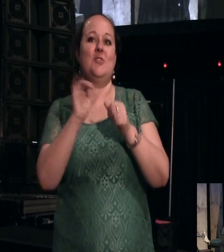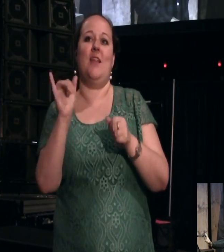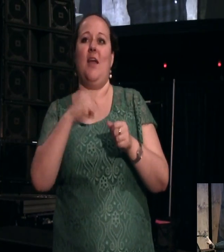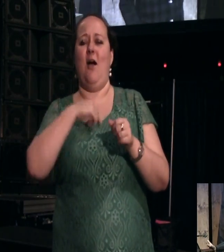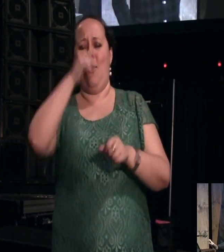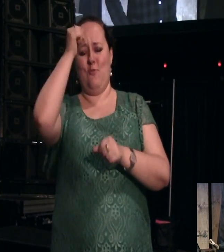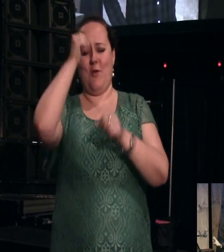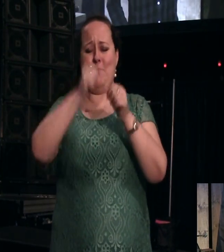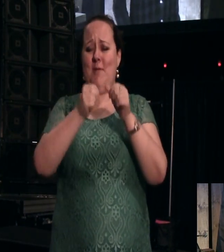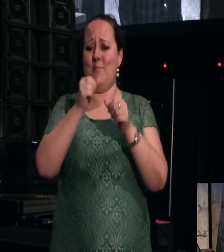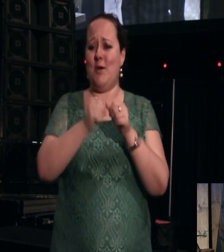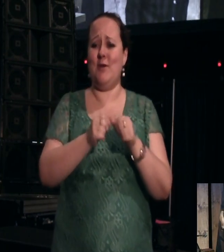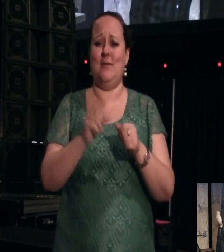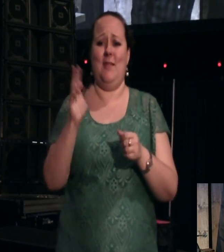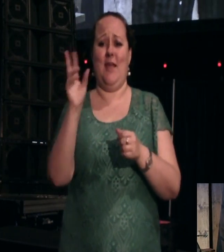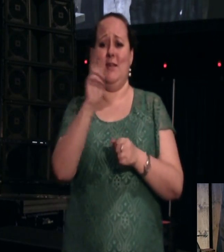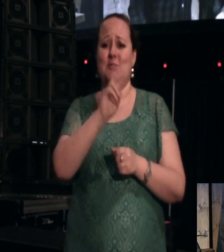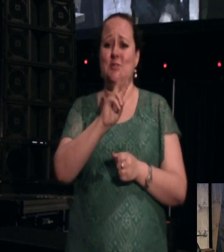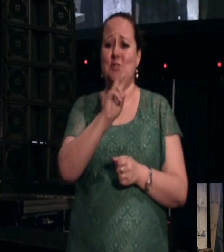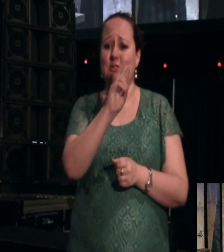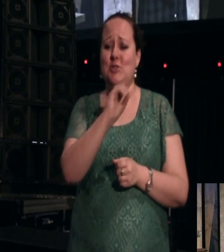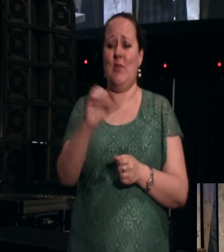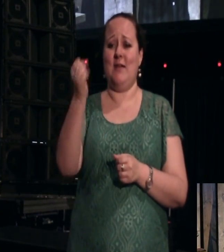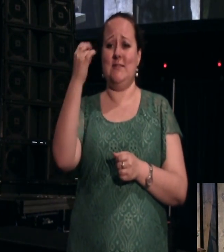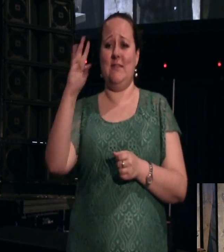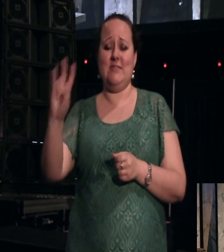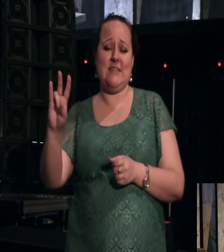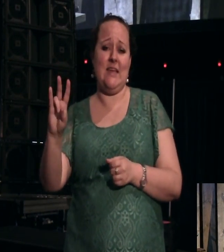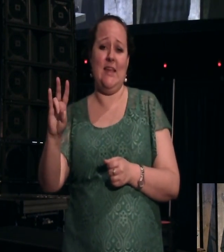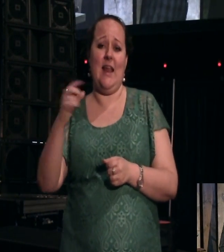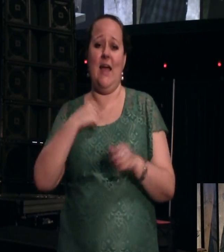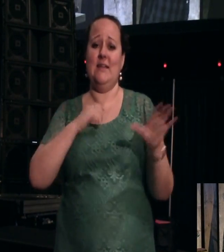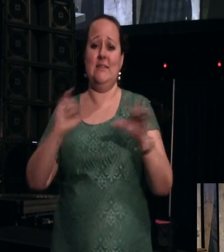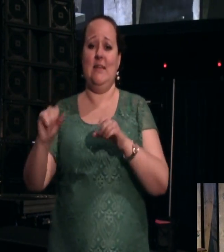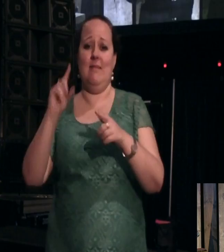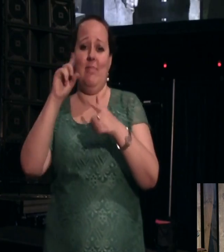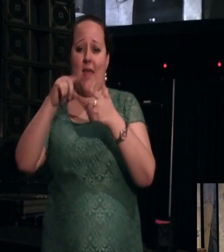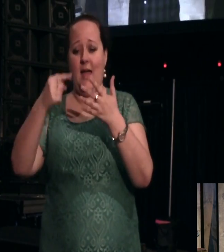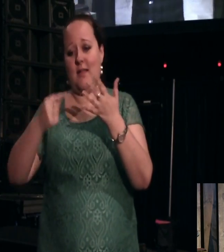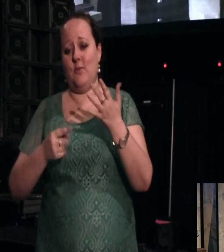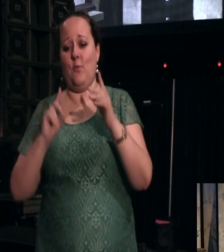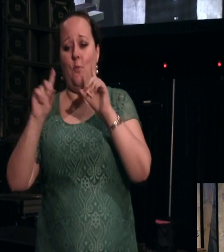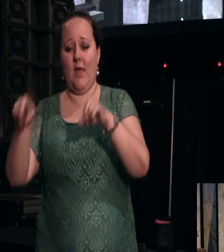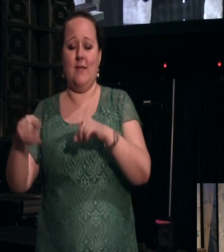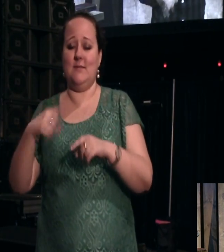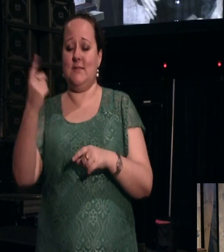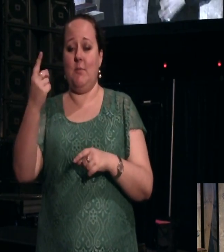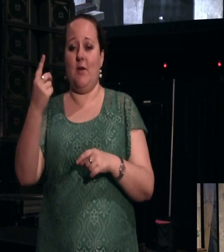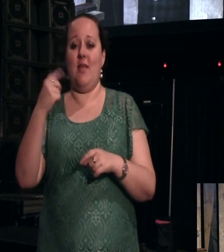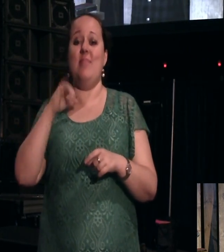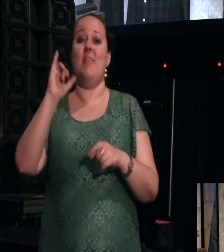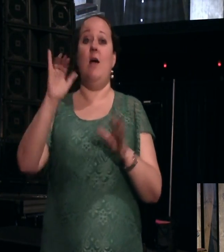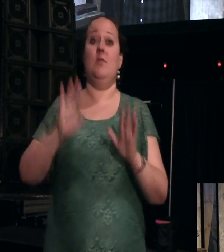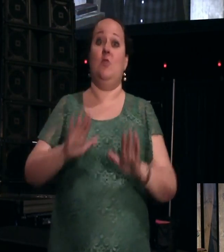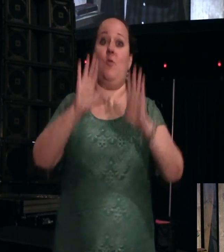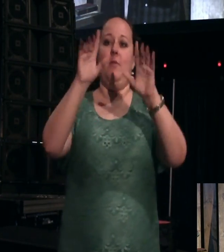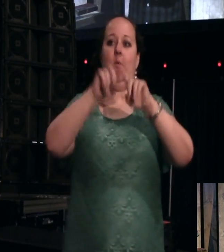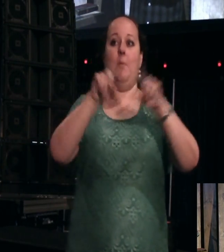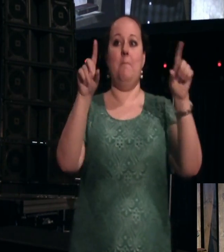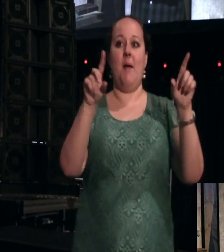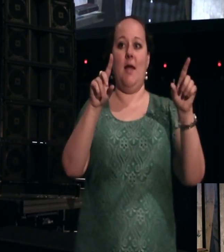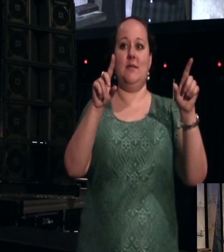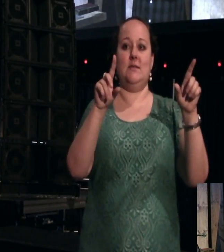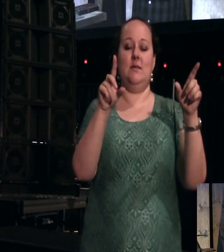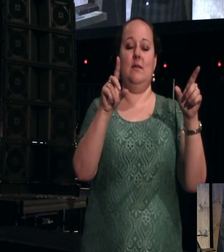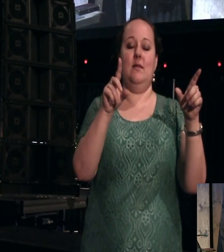some incredible memories from it, and you're going to be like, man, remember that back in 2017 when I did that, or we went